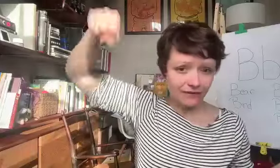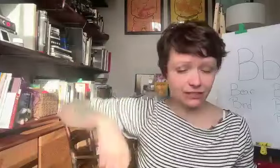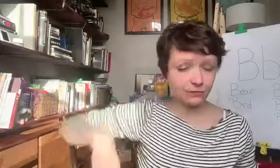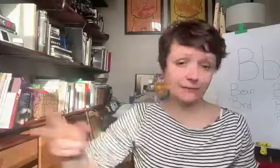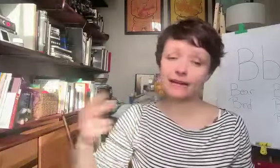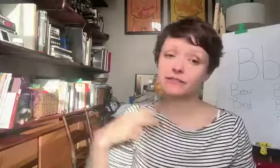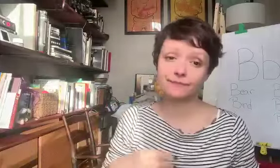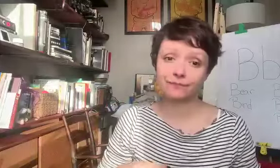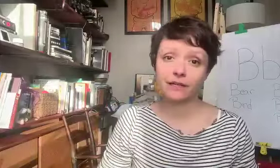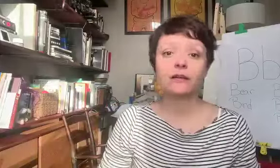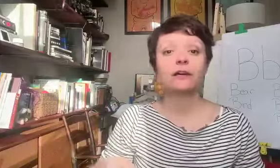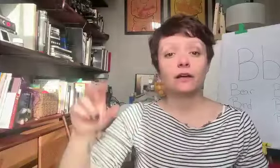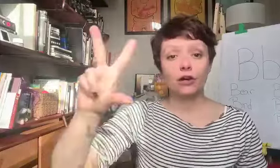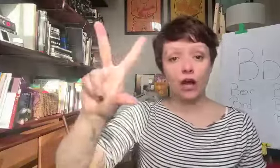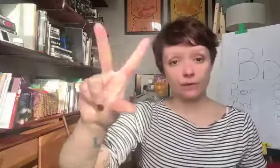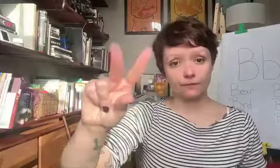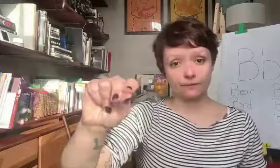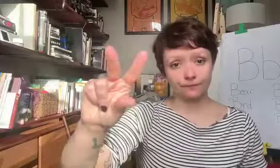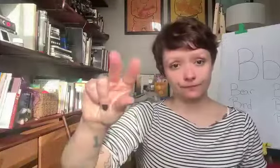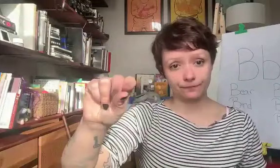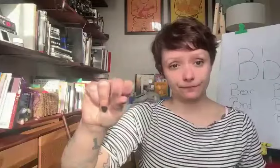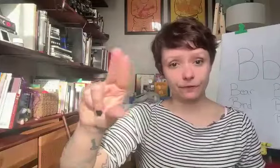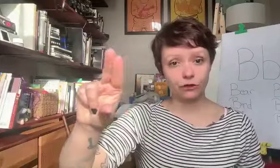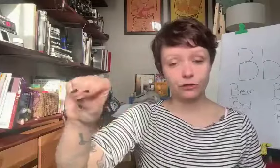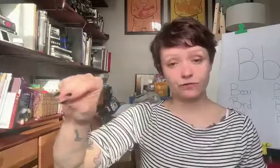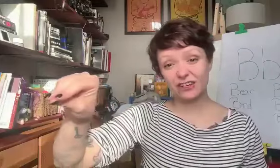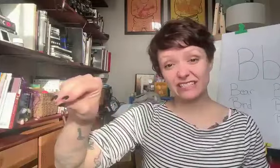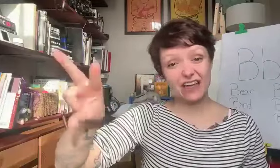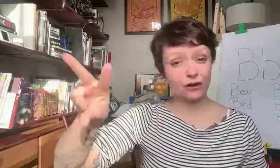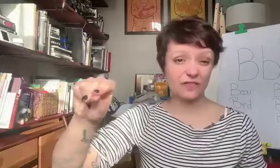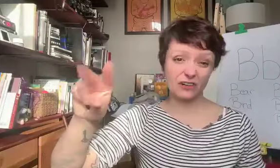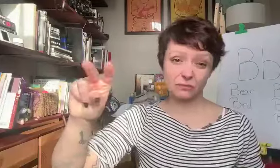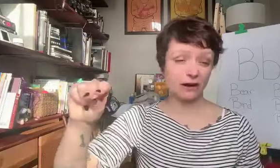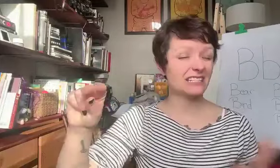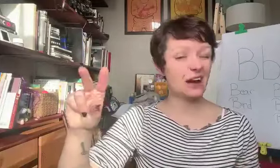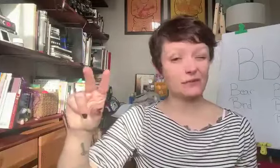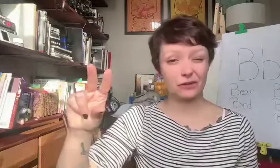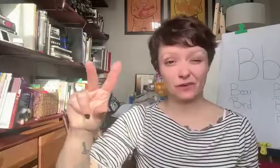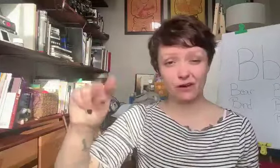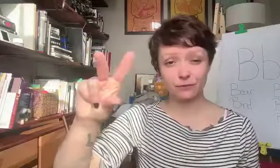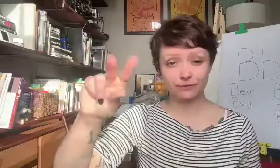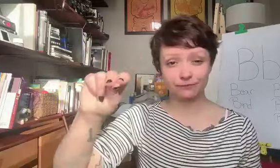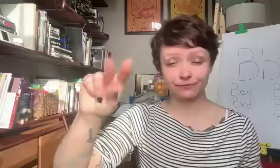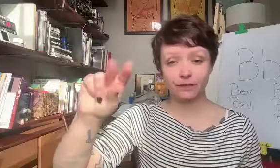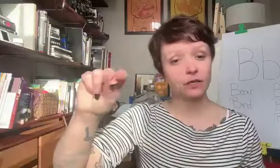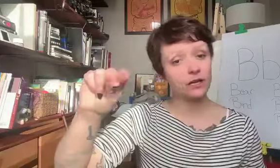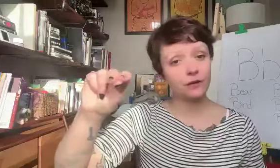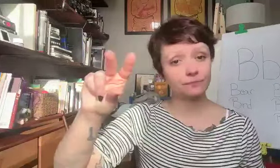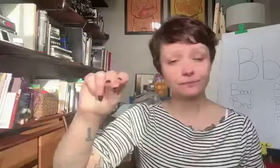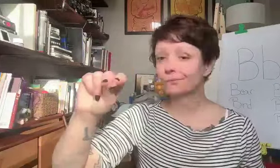conversation with somebody else. No. You can do it fingers together or fingers apart. It's however you feel comfortable. No.